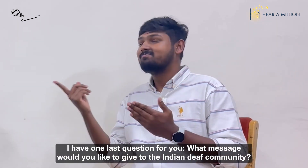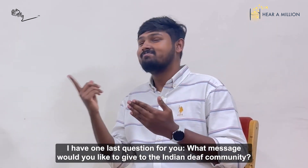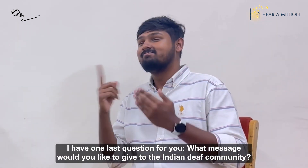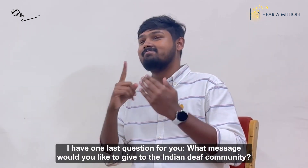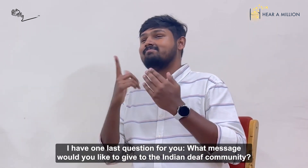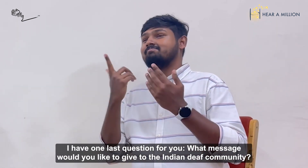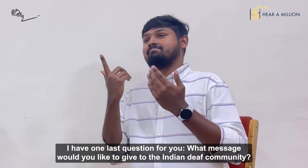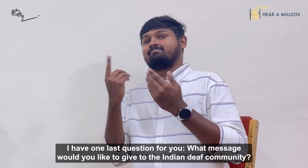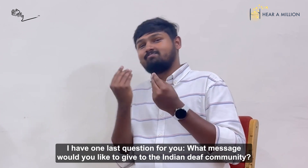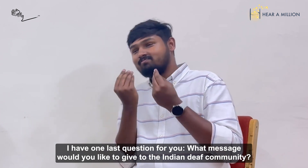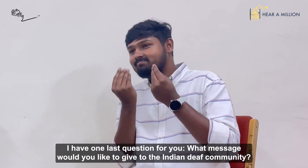community?